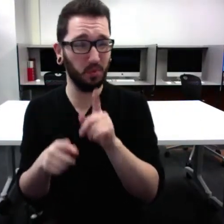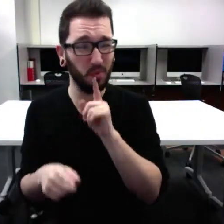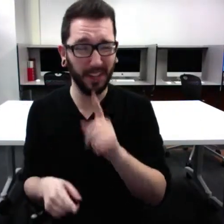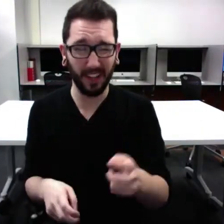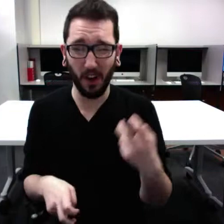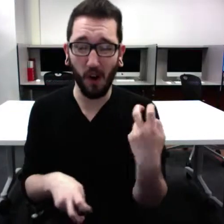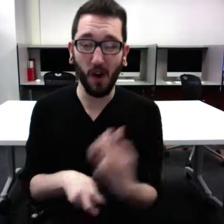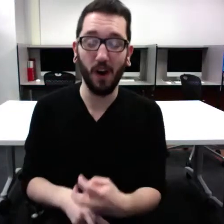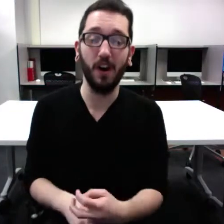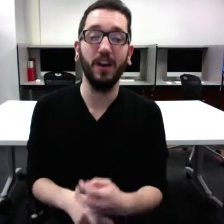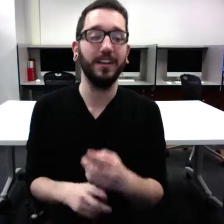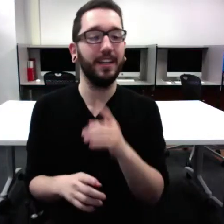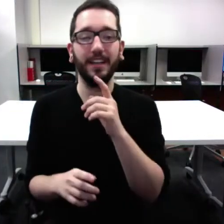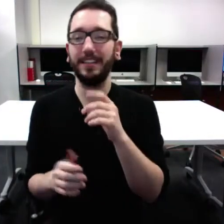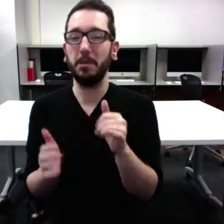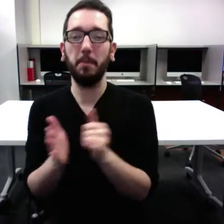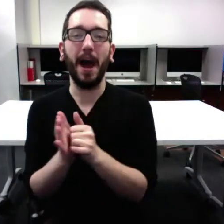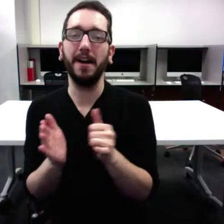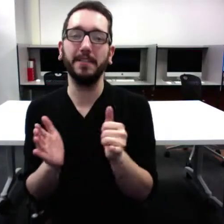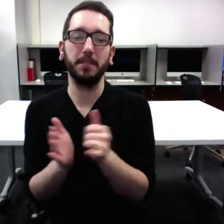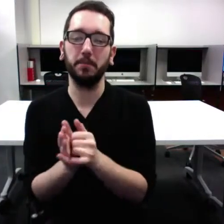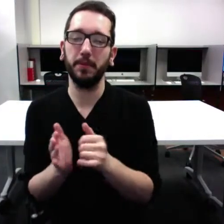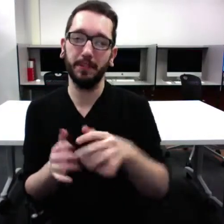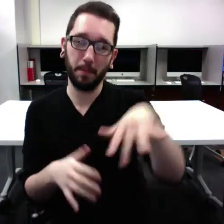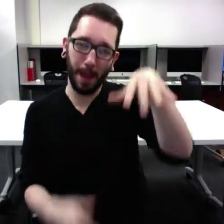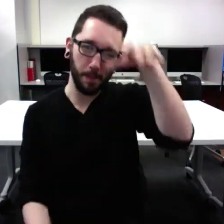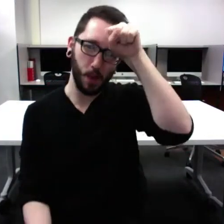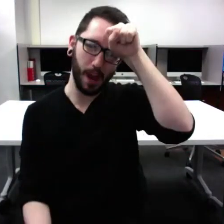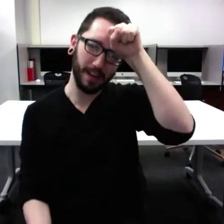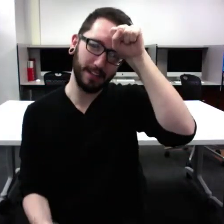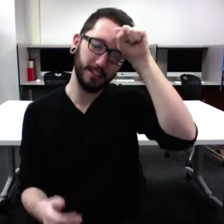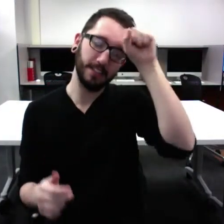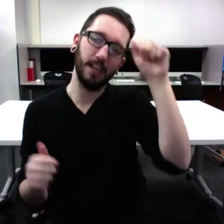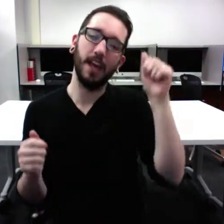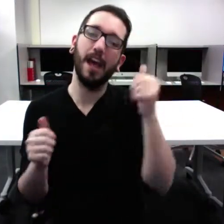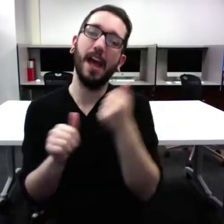no possible way for anyone to memorize all of the words in a medical dictionary.